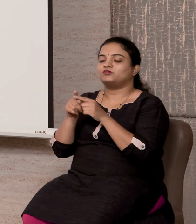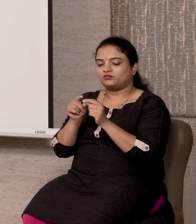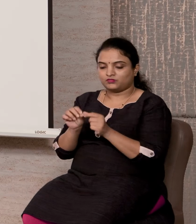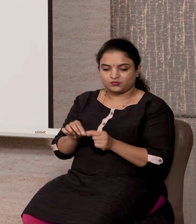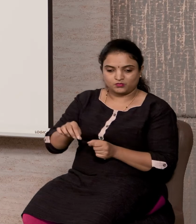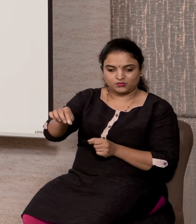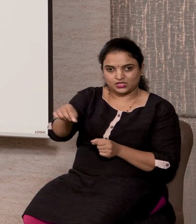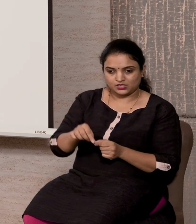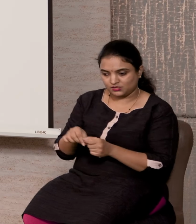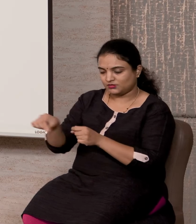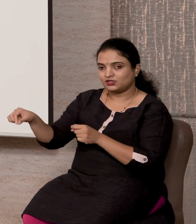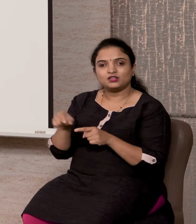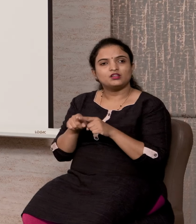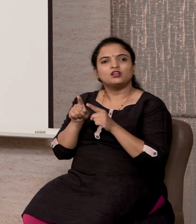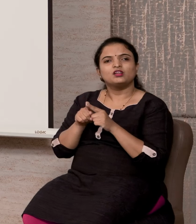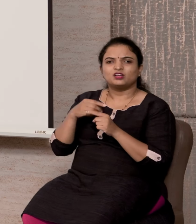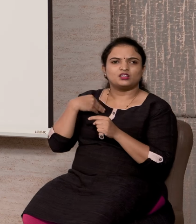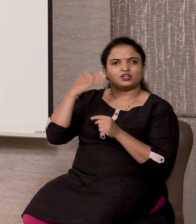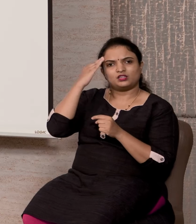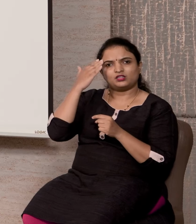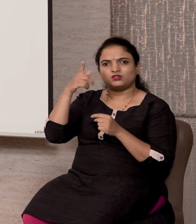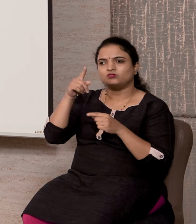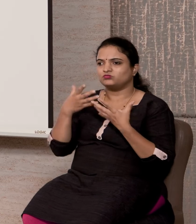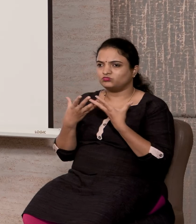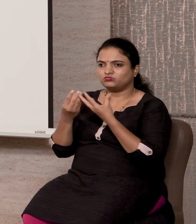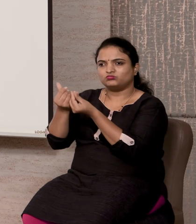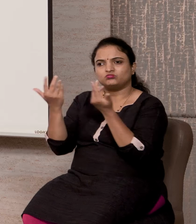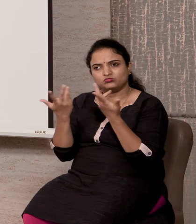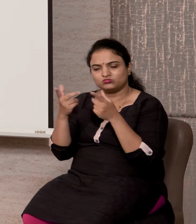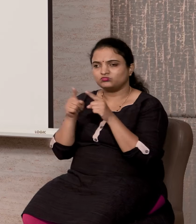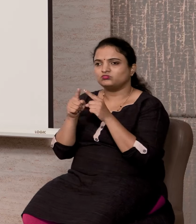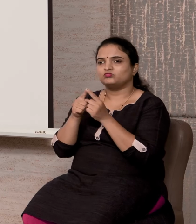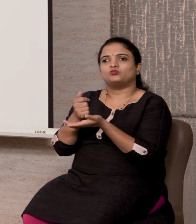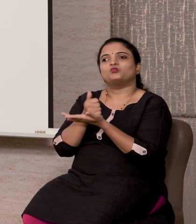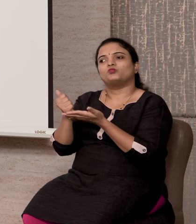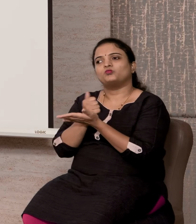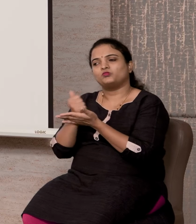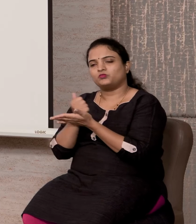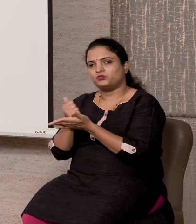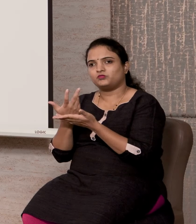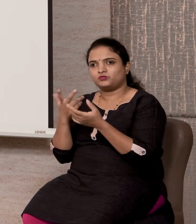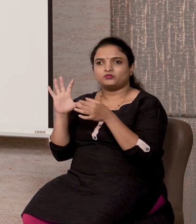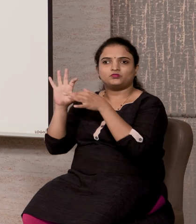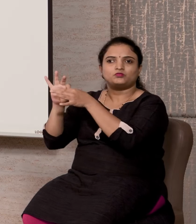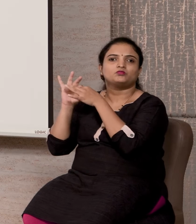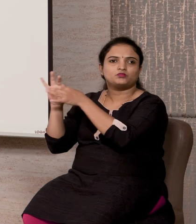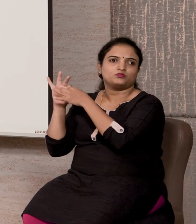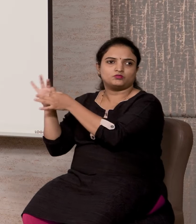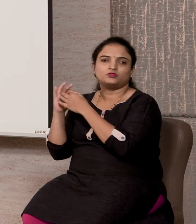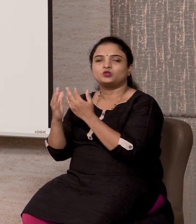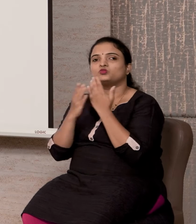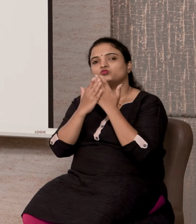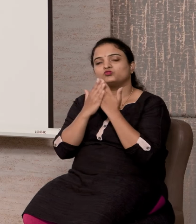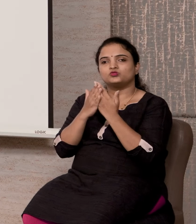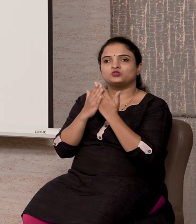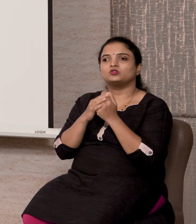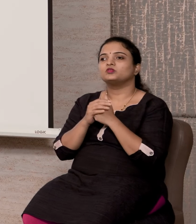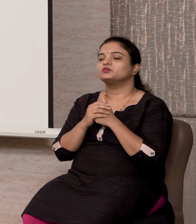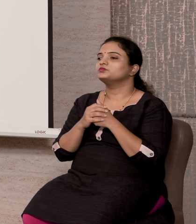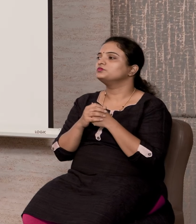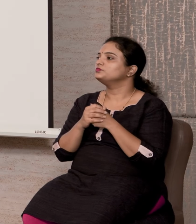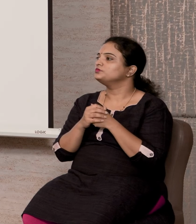and so on. We have already developed some, small solutions. We put it out to practice. We have some tie-up with, schools, special schools. We test